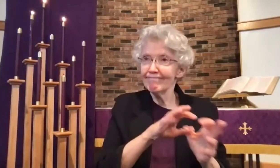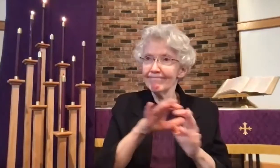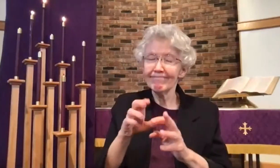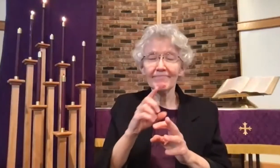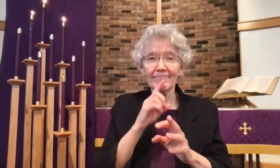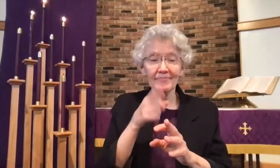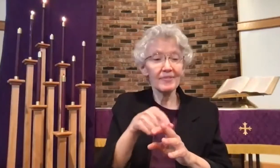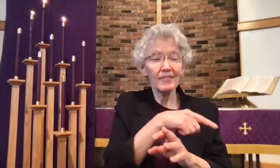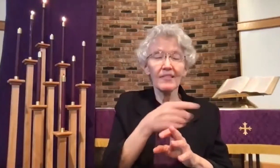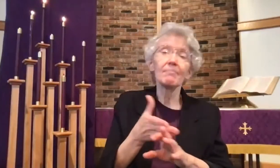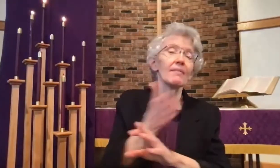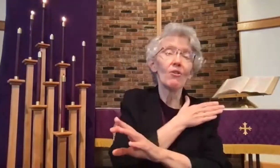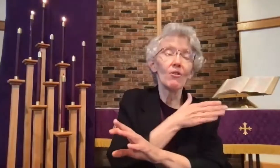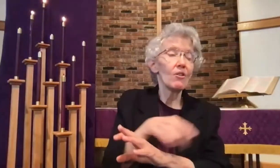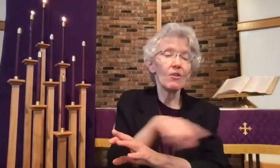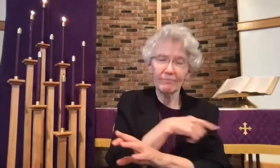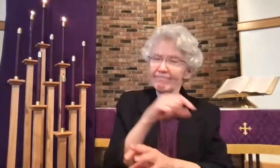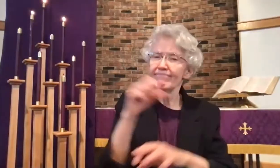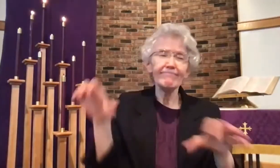But when Jesus called them to follow them,